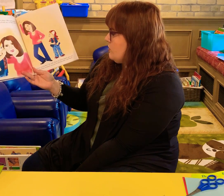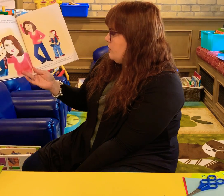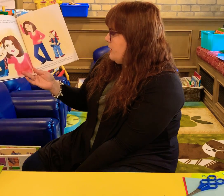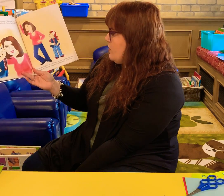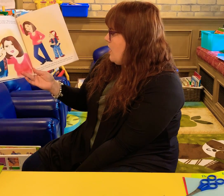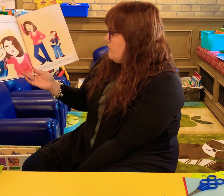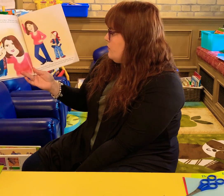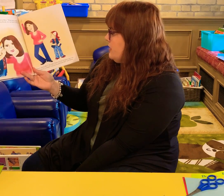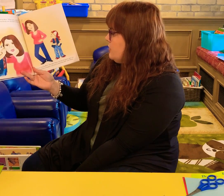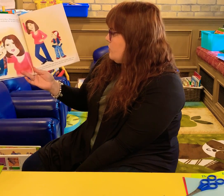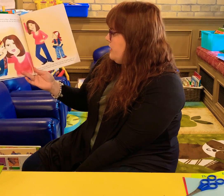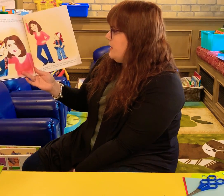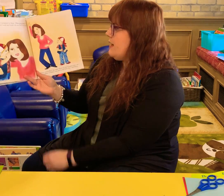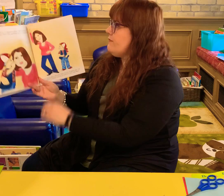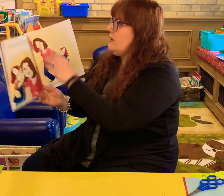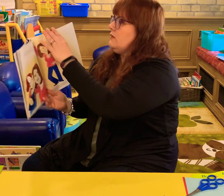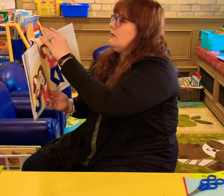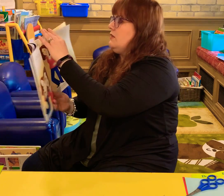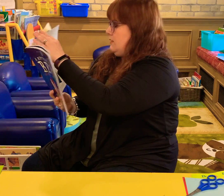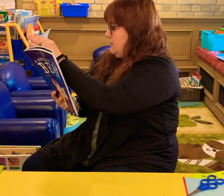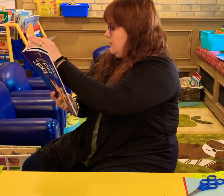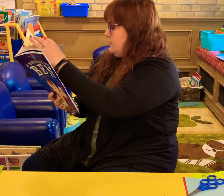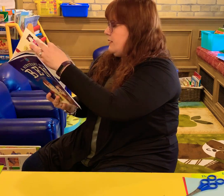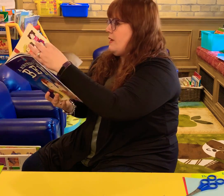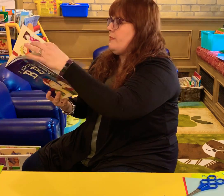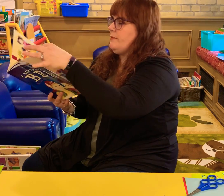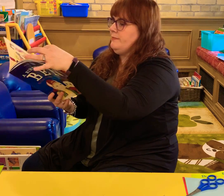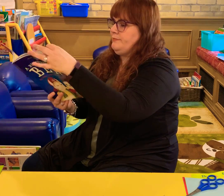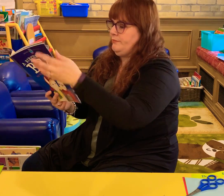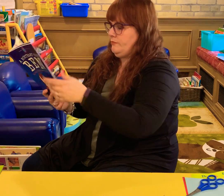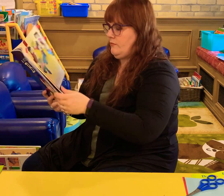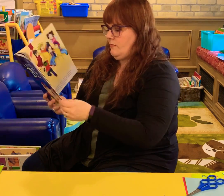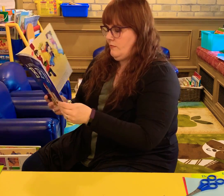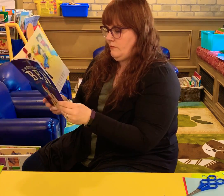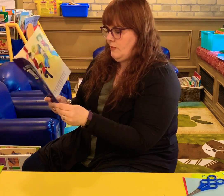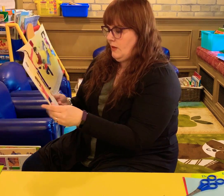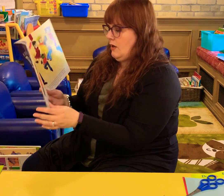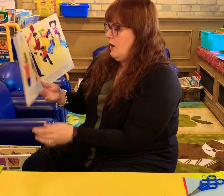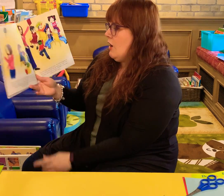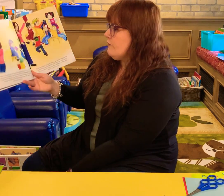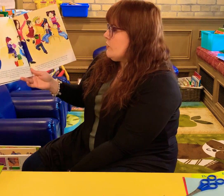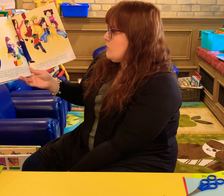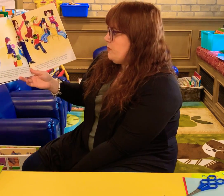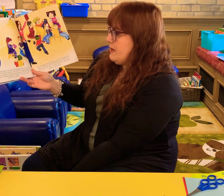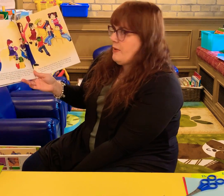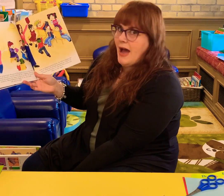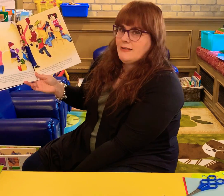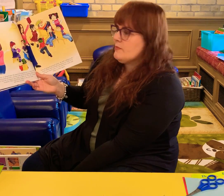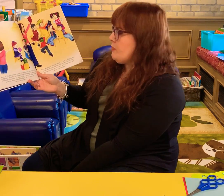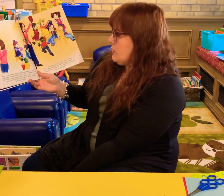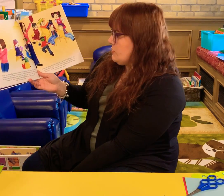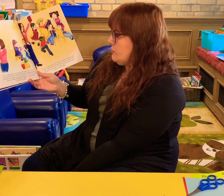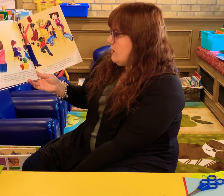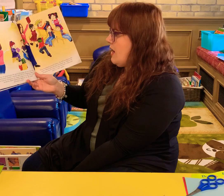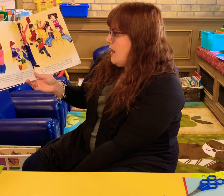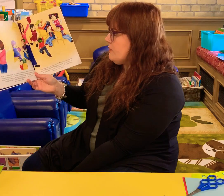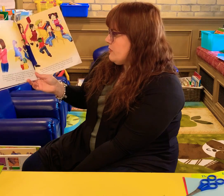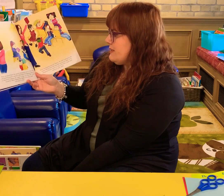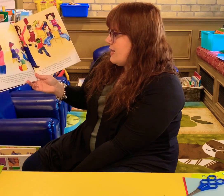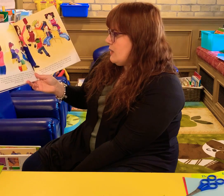can play where everyone can join in and have fun said my mom first we played past the parcel everyone sat in a